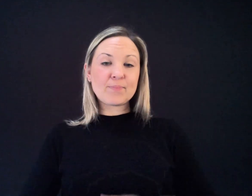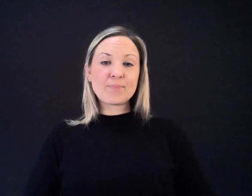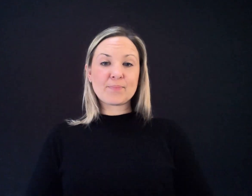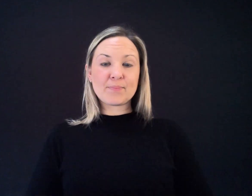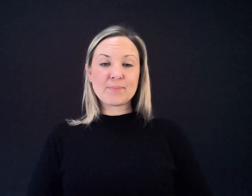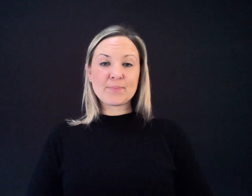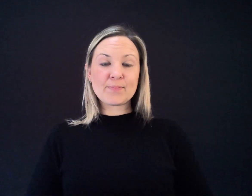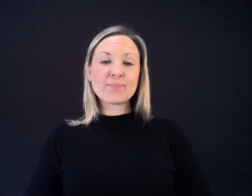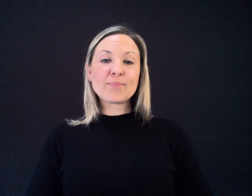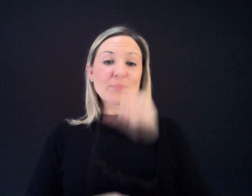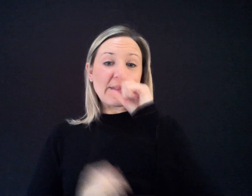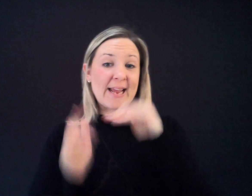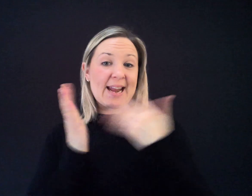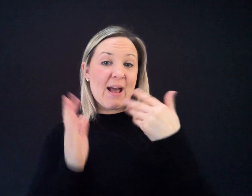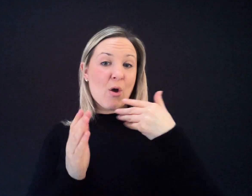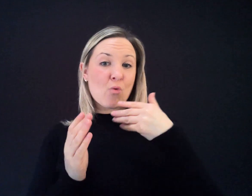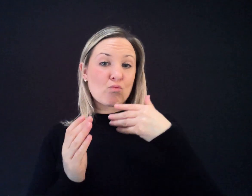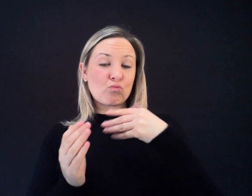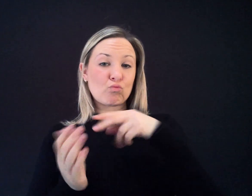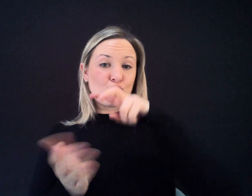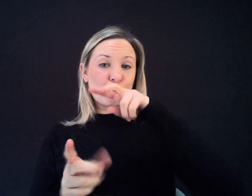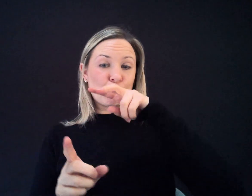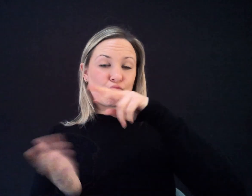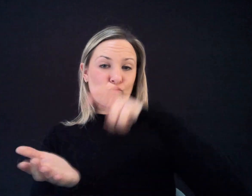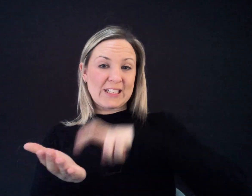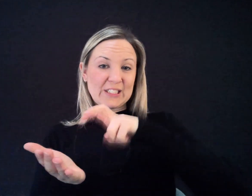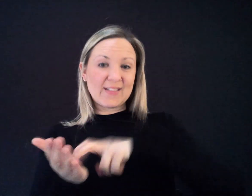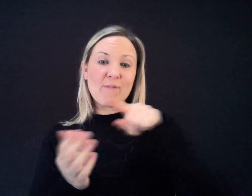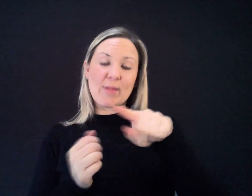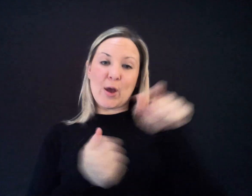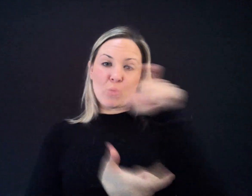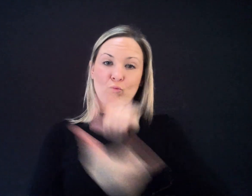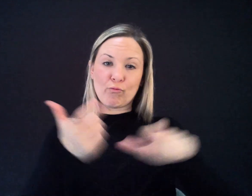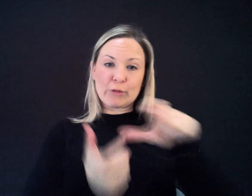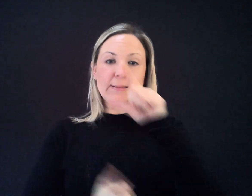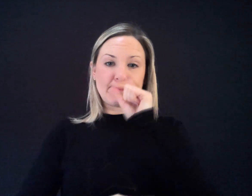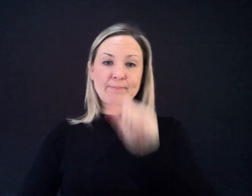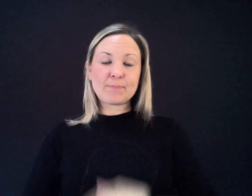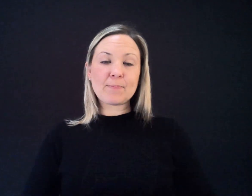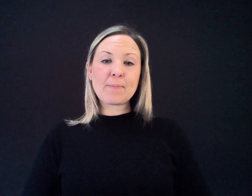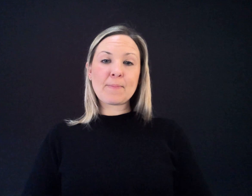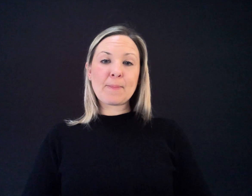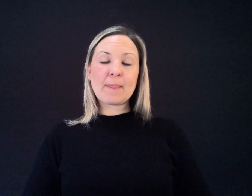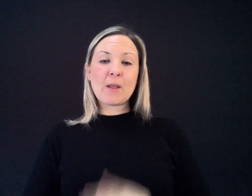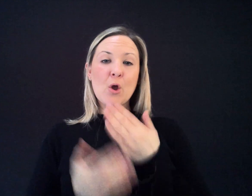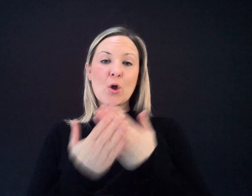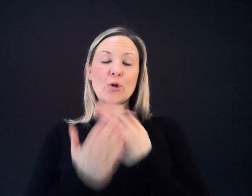You can now register for the Charge Syndrome Australasia Conference on the 23rd to the 25th of